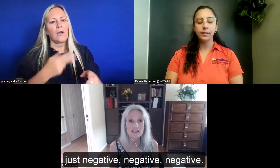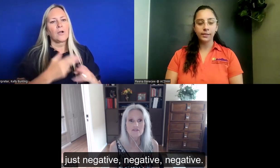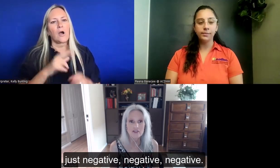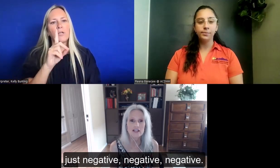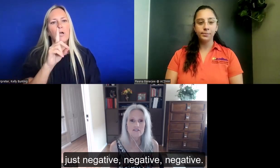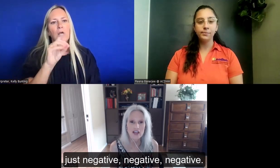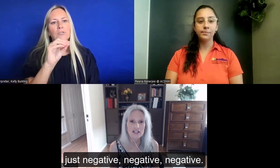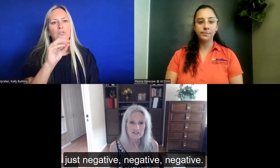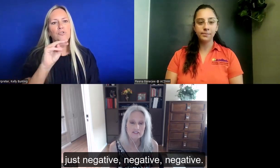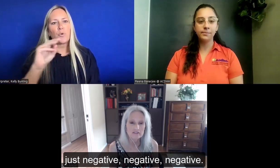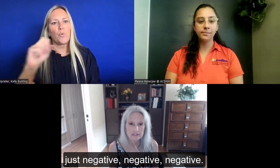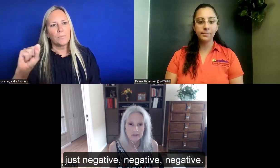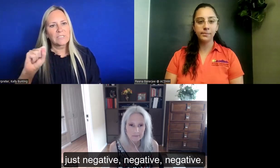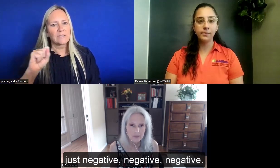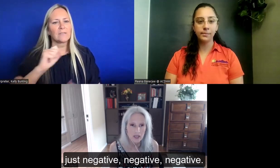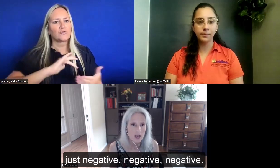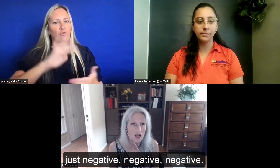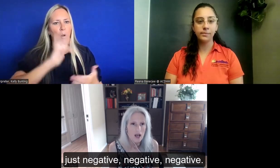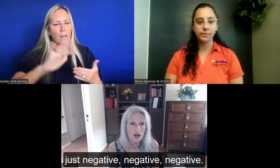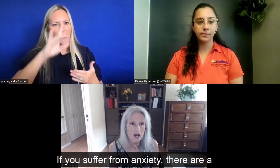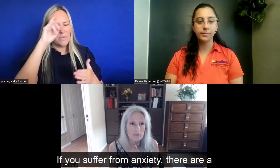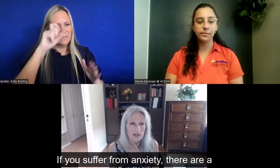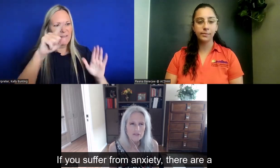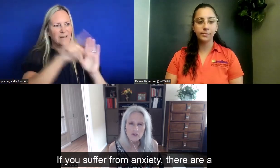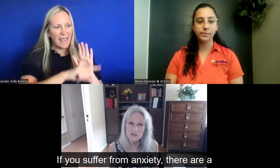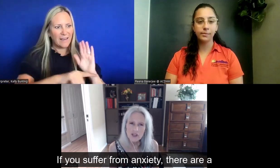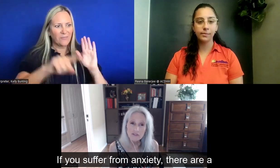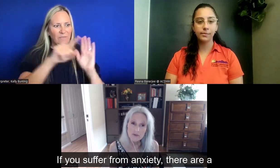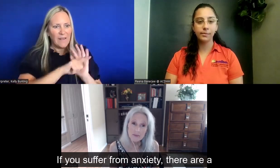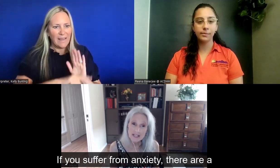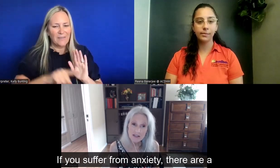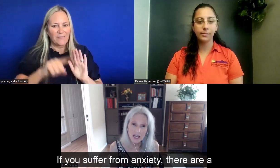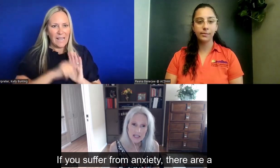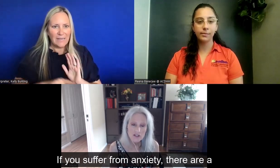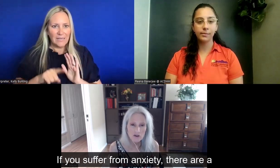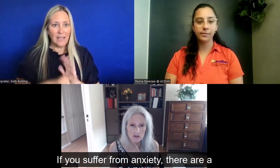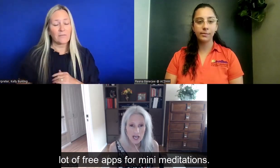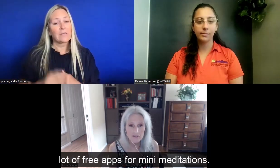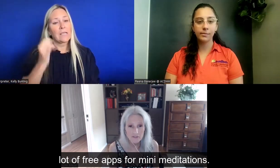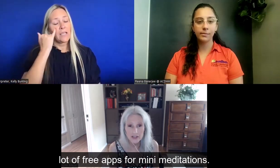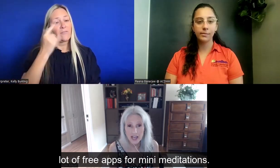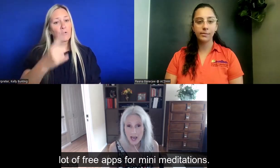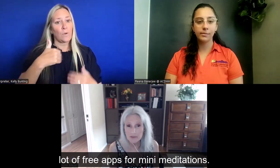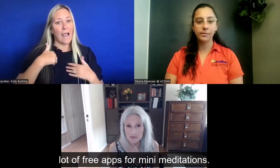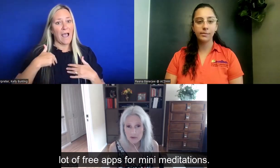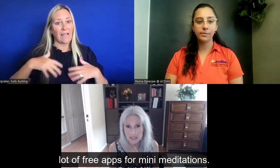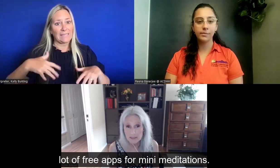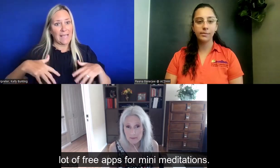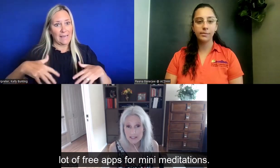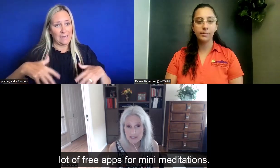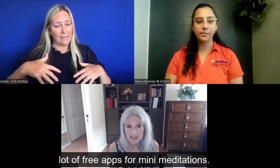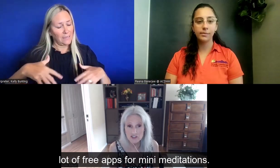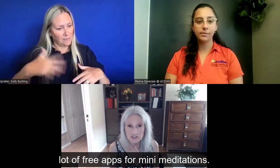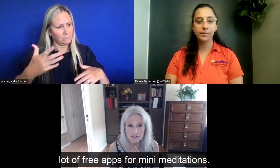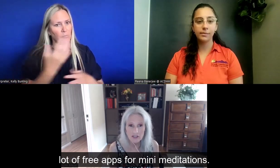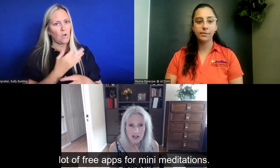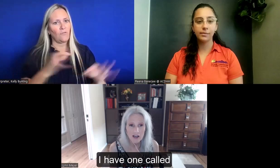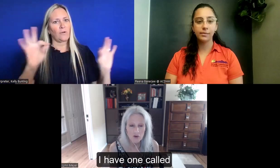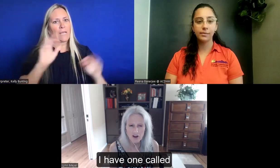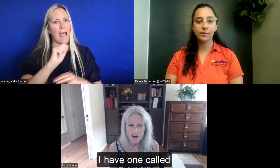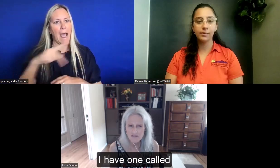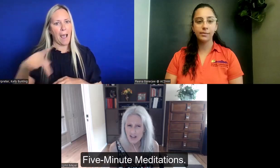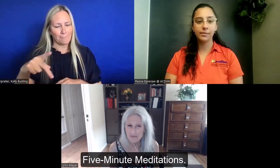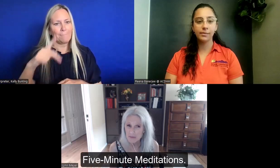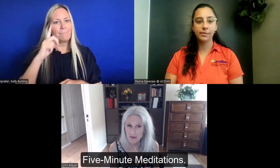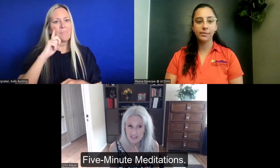just negative, negative, negative. If you suffer from anxiety, there are a lot of free apps for mini meditations. I